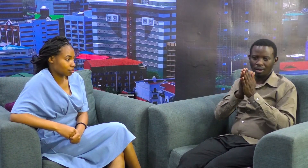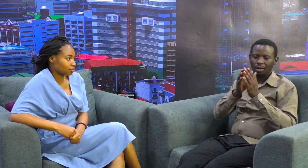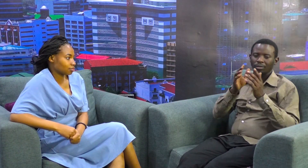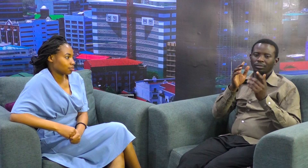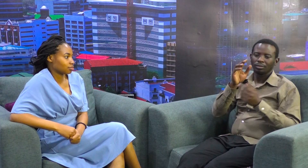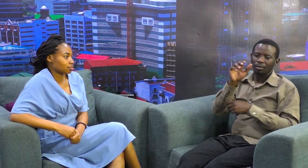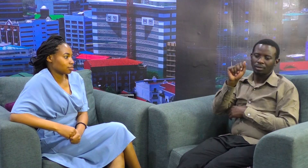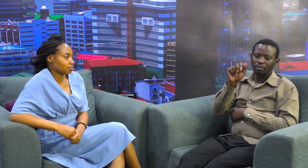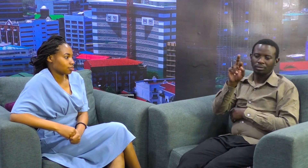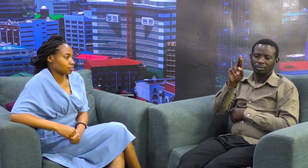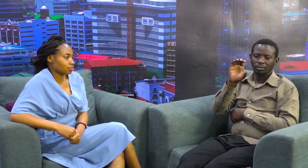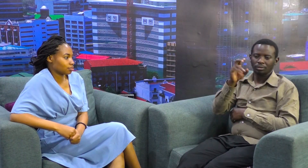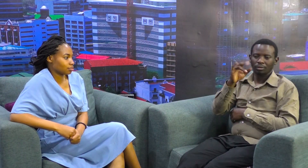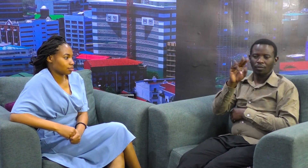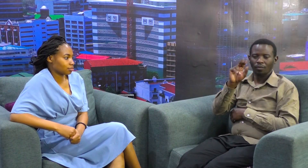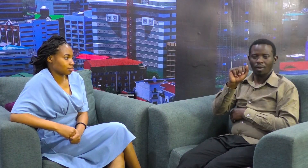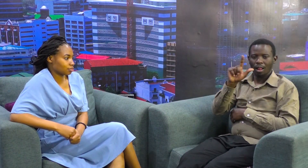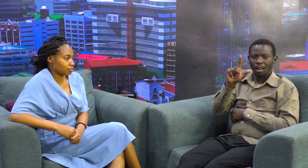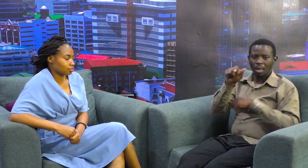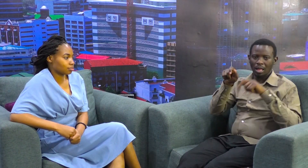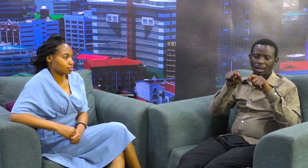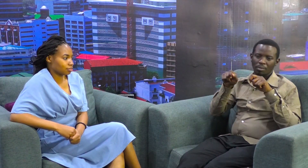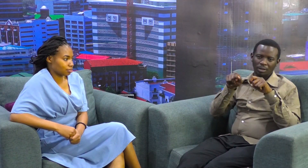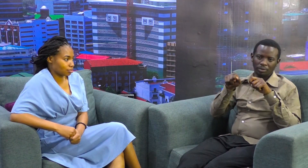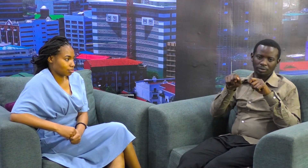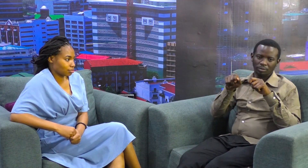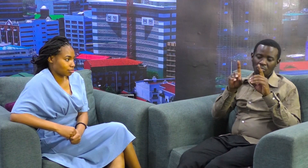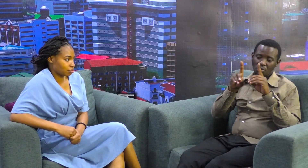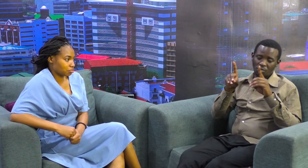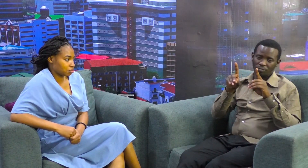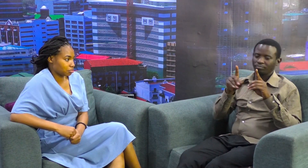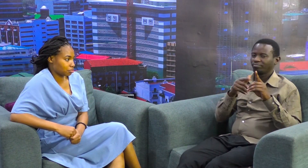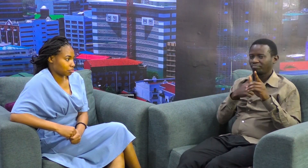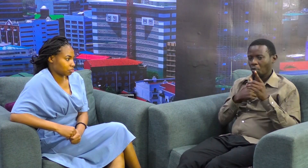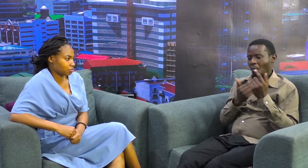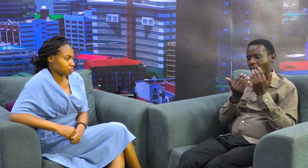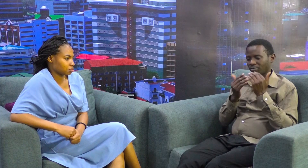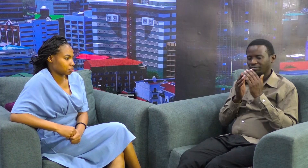I have my records. I have my diploma in record keeping management.